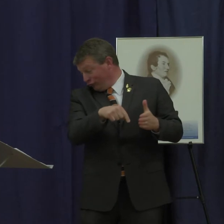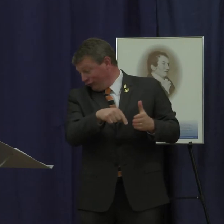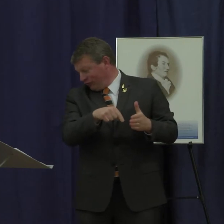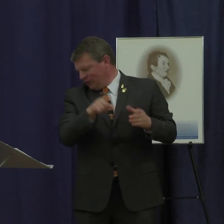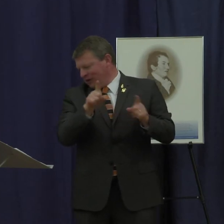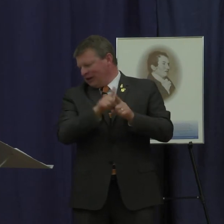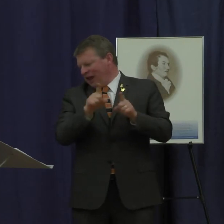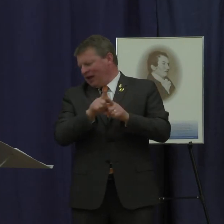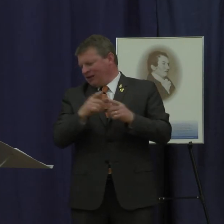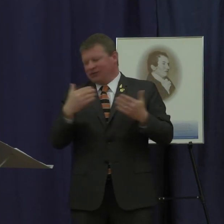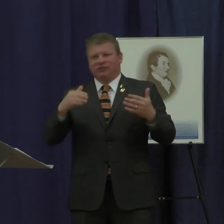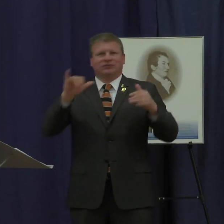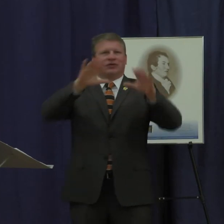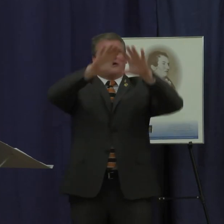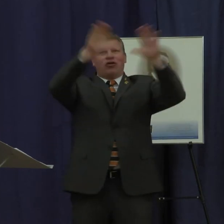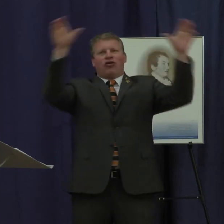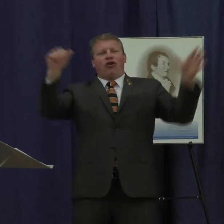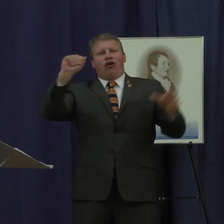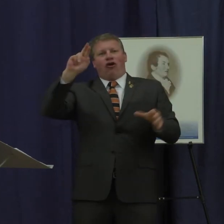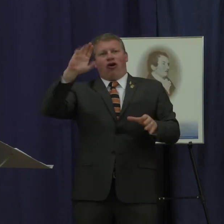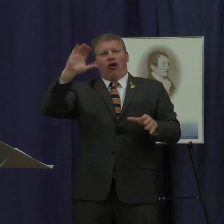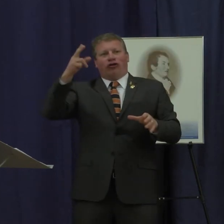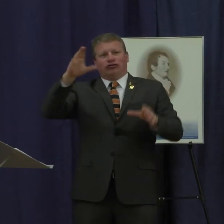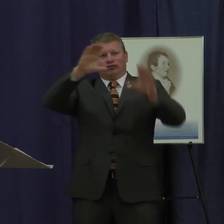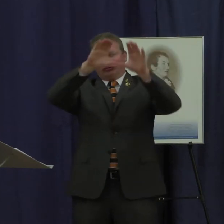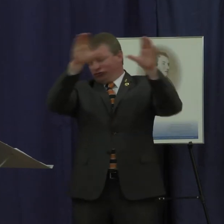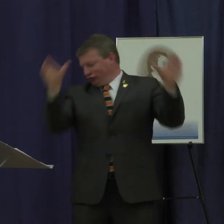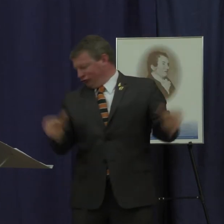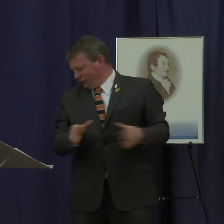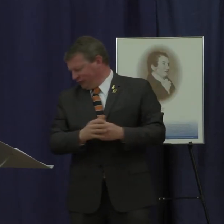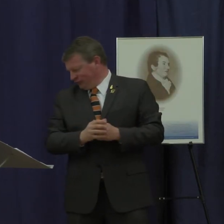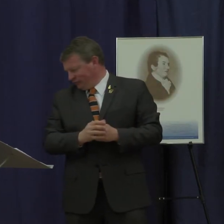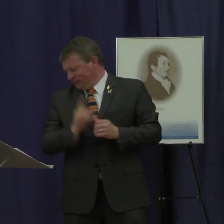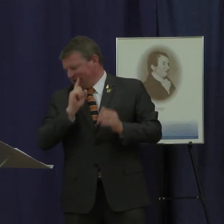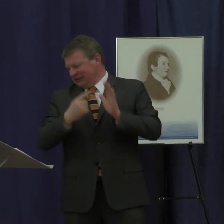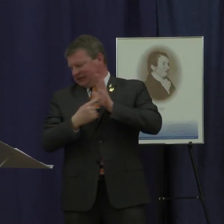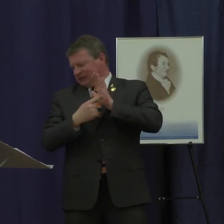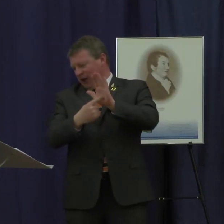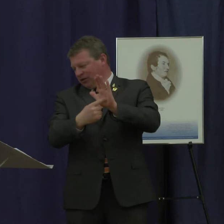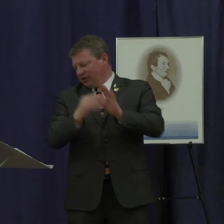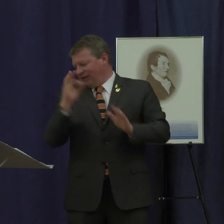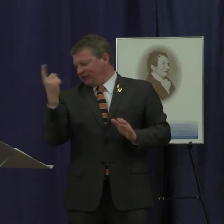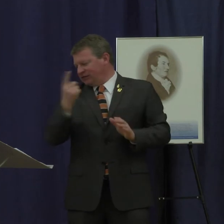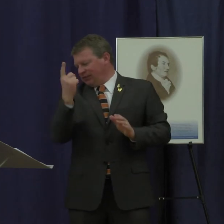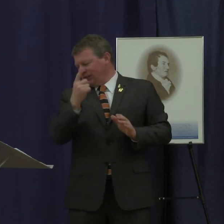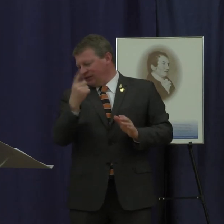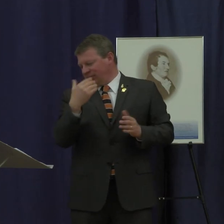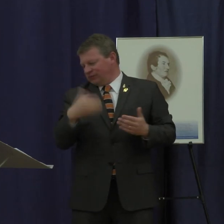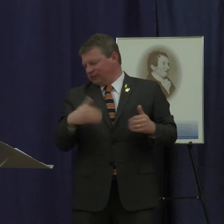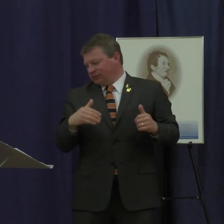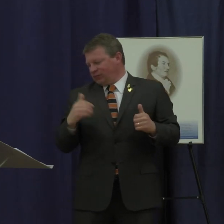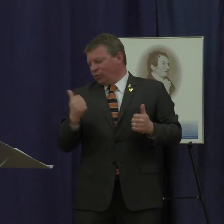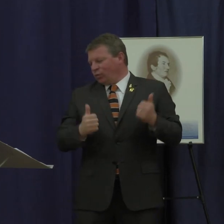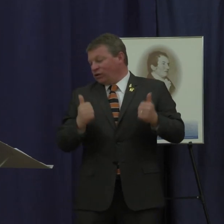And in the corner, we must think of it as the arch, which is symbolic of